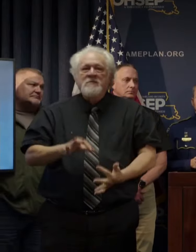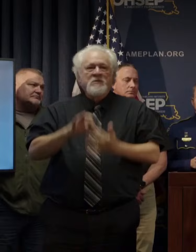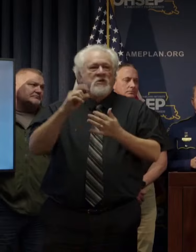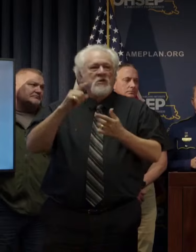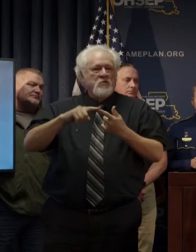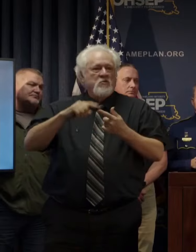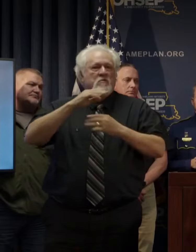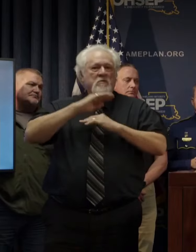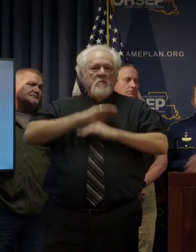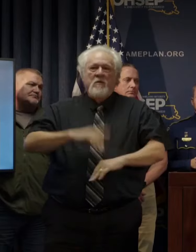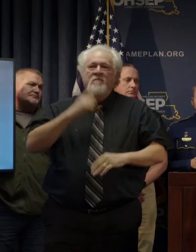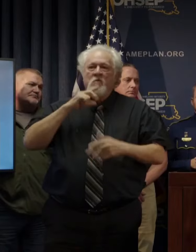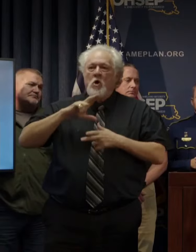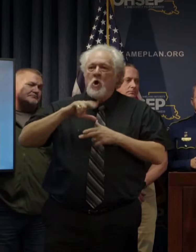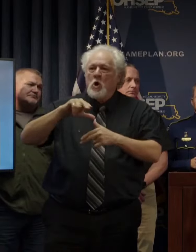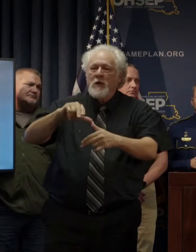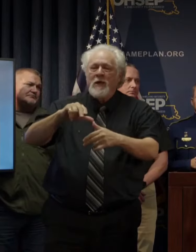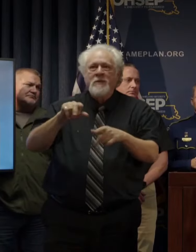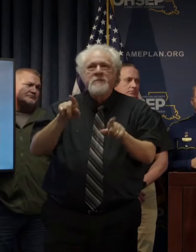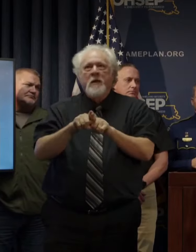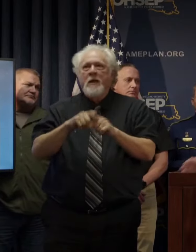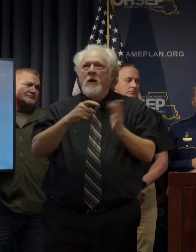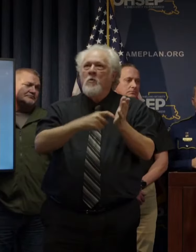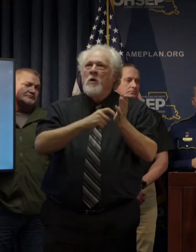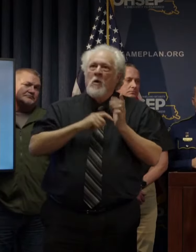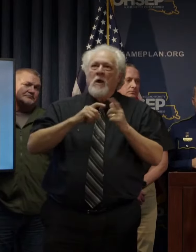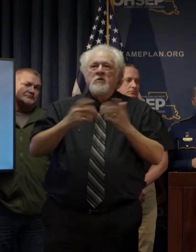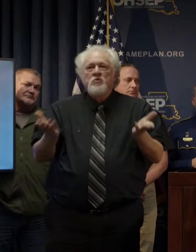that we get for hurricanes, like requiring us to raise